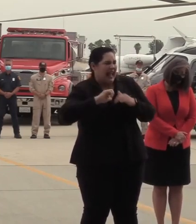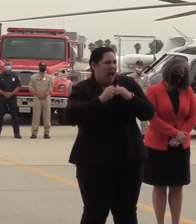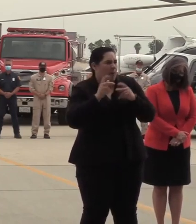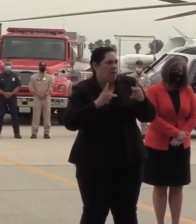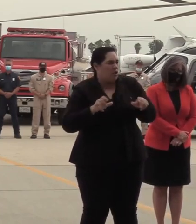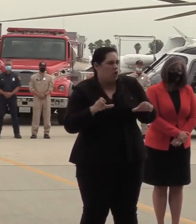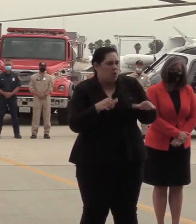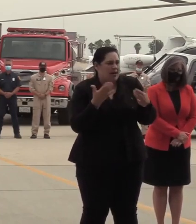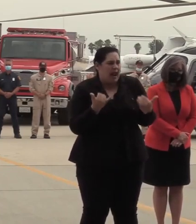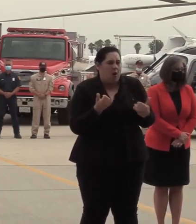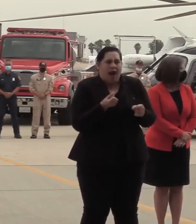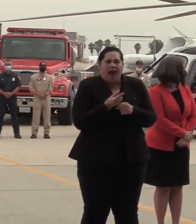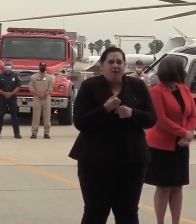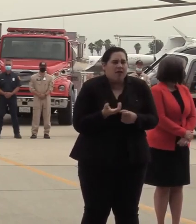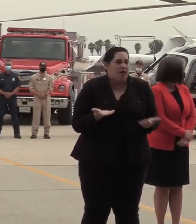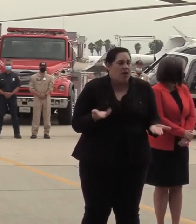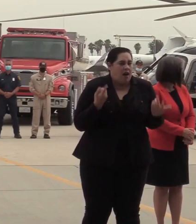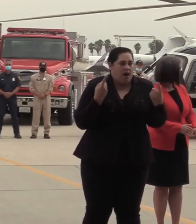Yeah.